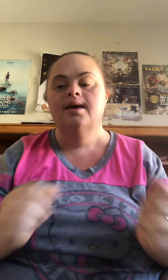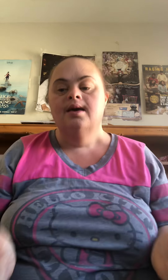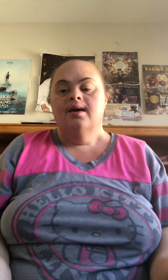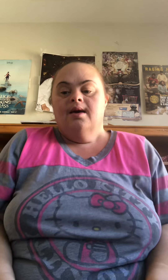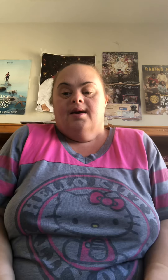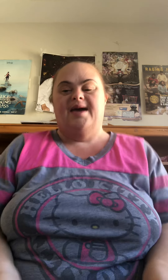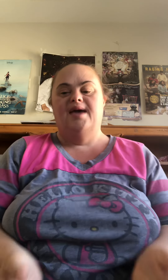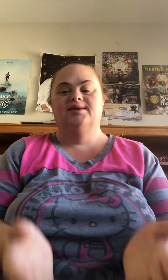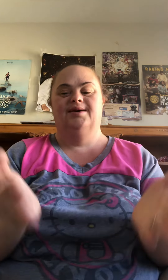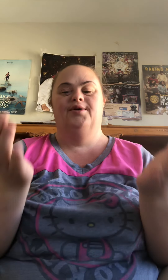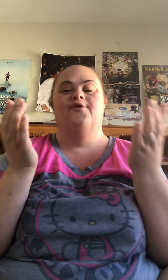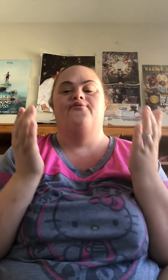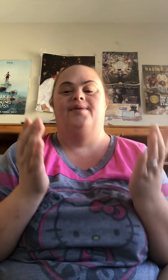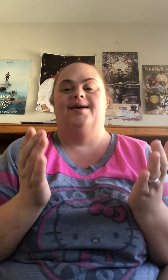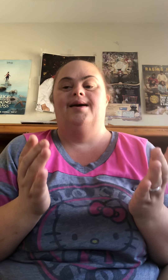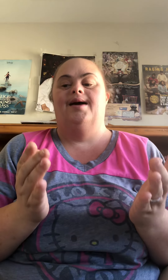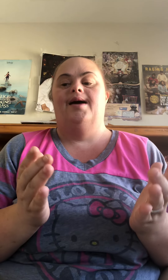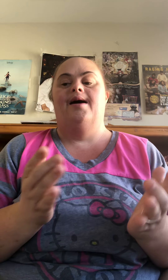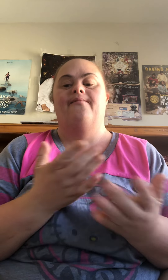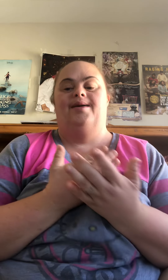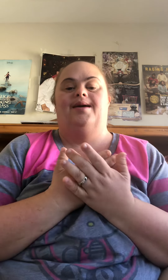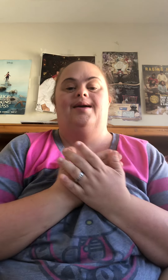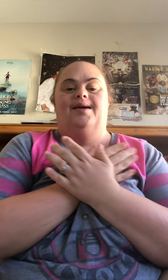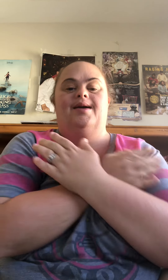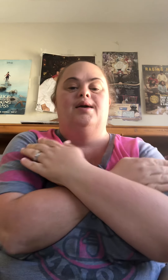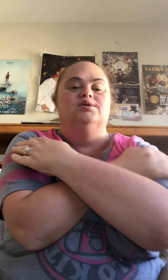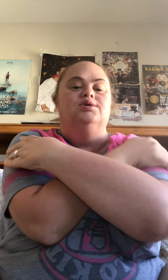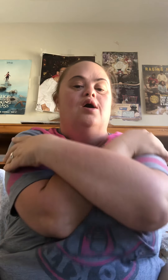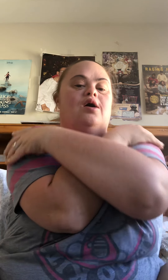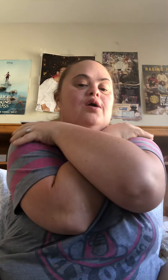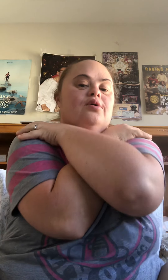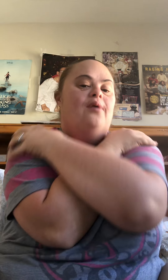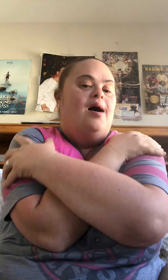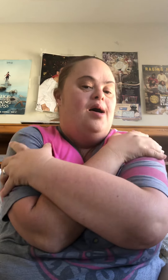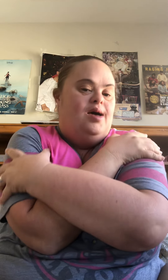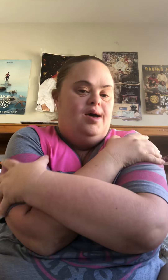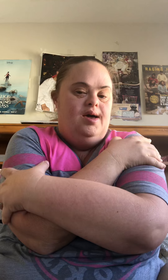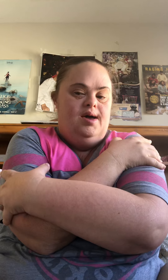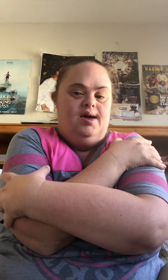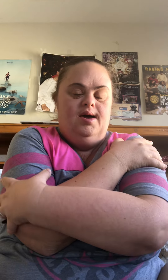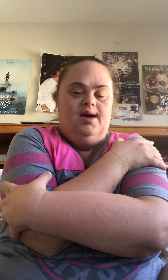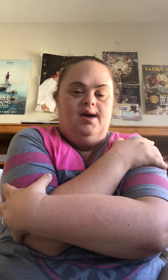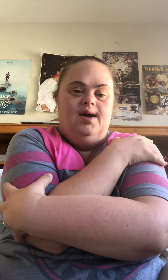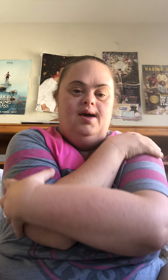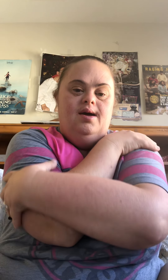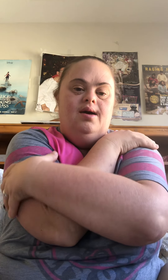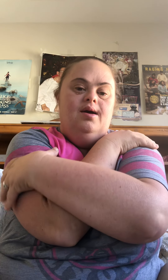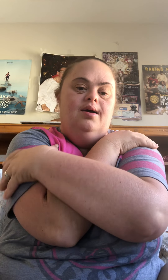Can you feel me in your arms?